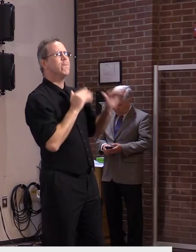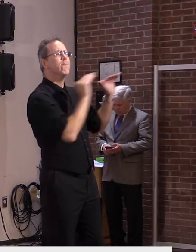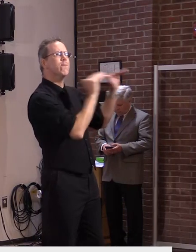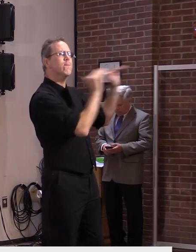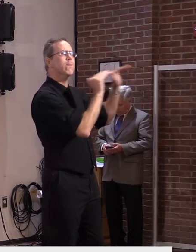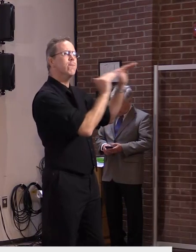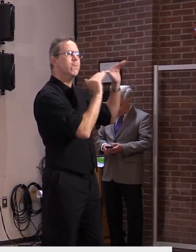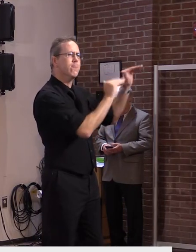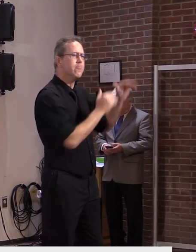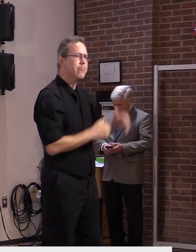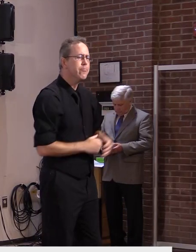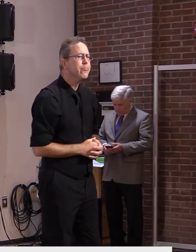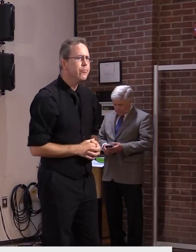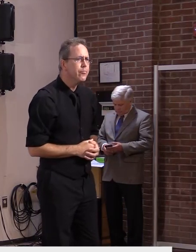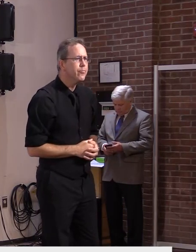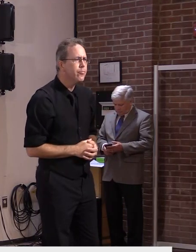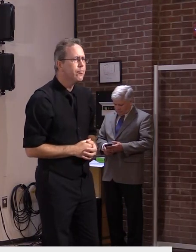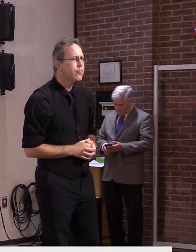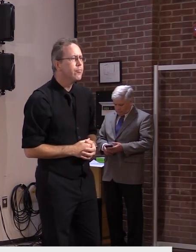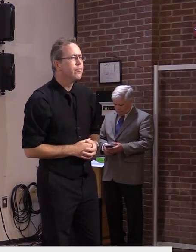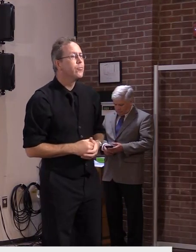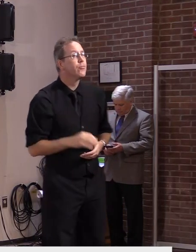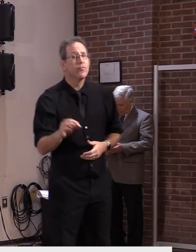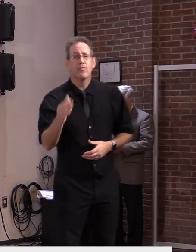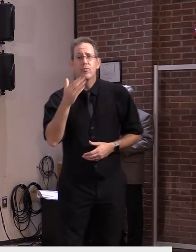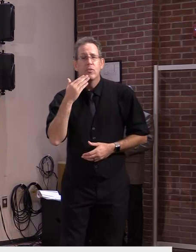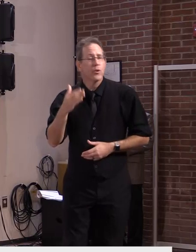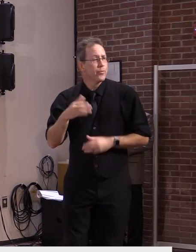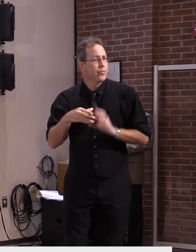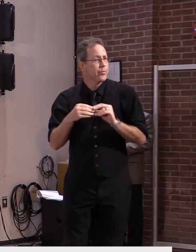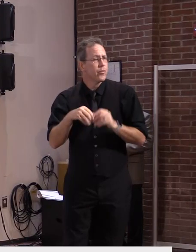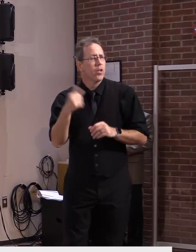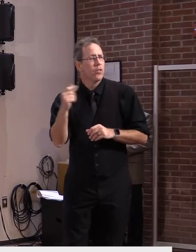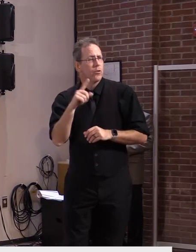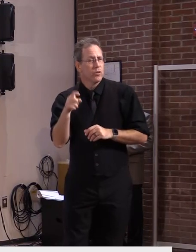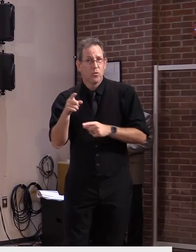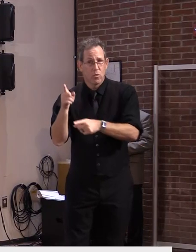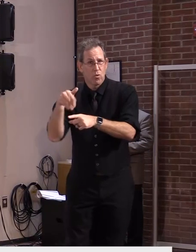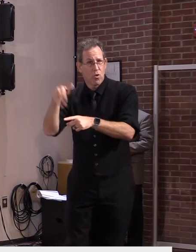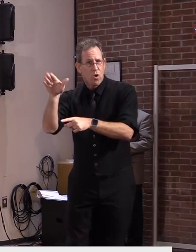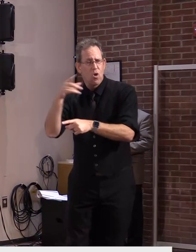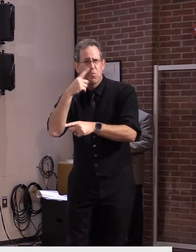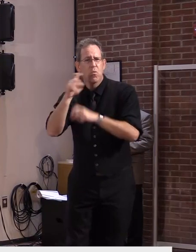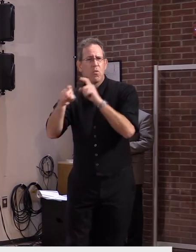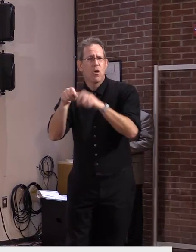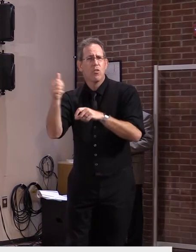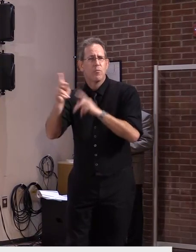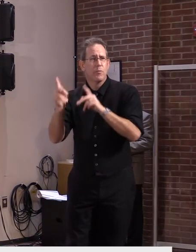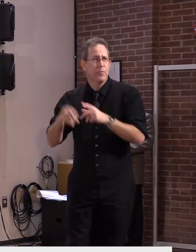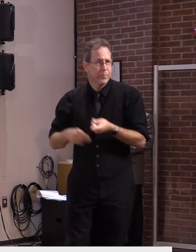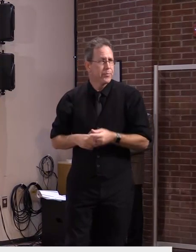Thank you, Governor, and I'll hold off my other question for Secretary.